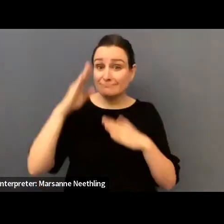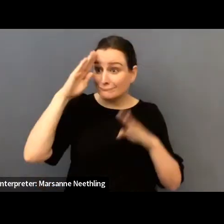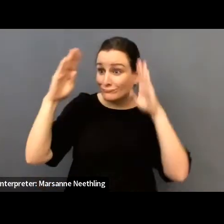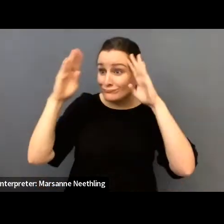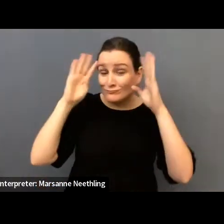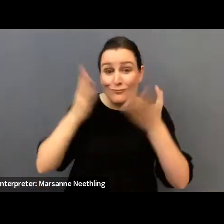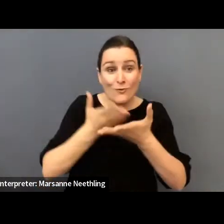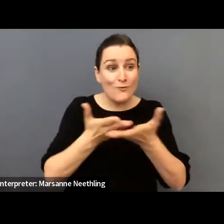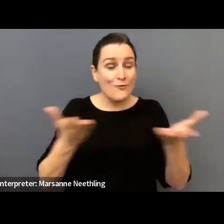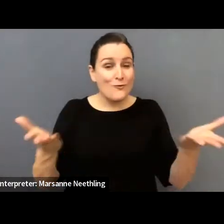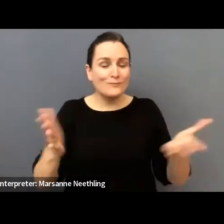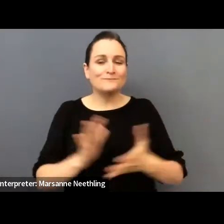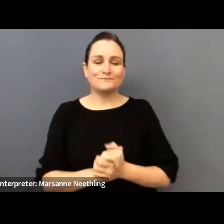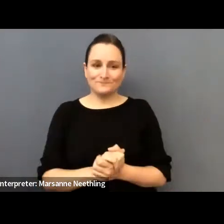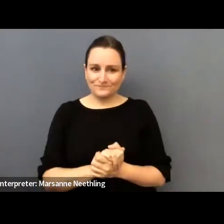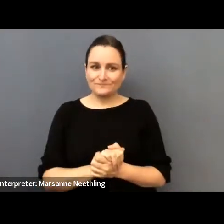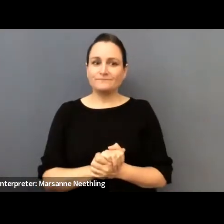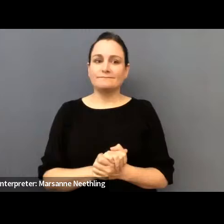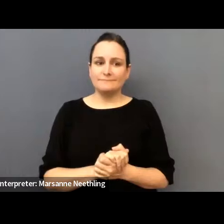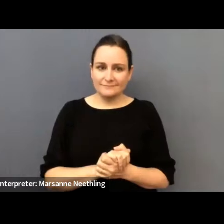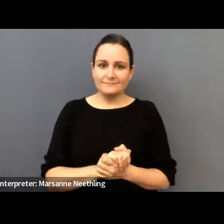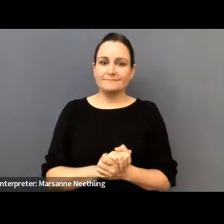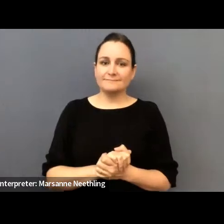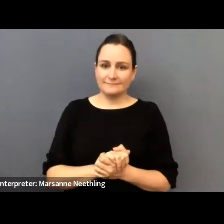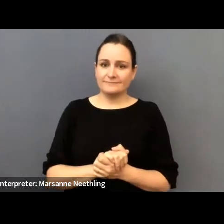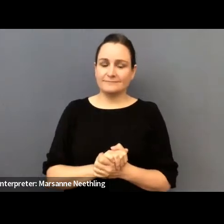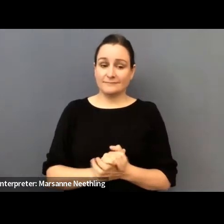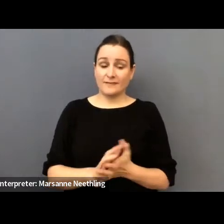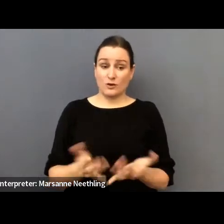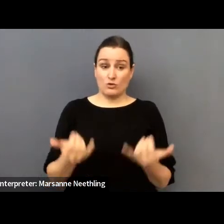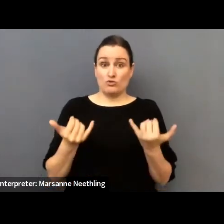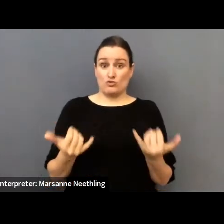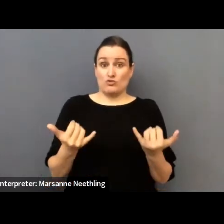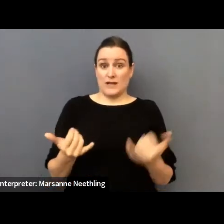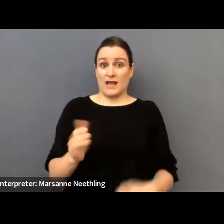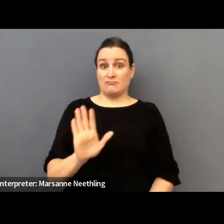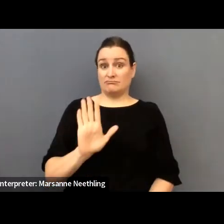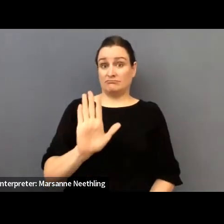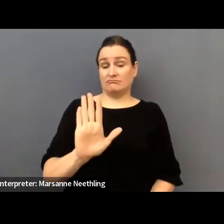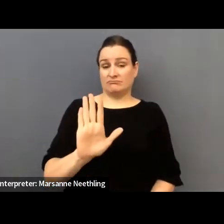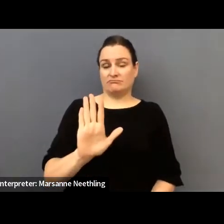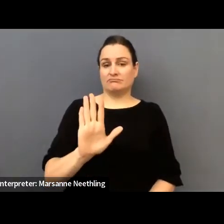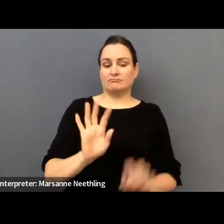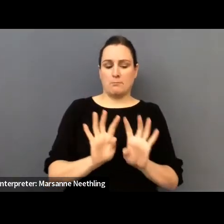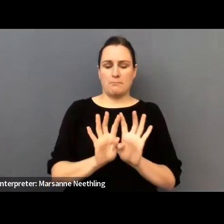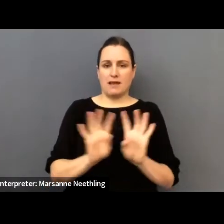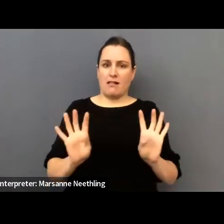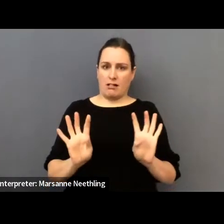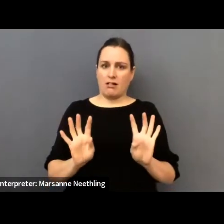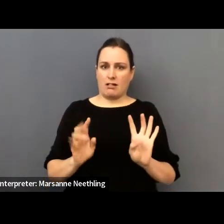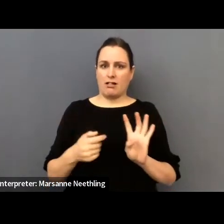Thank you so much to the speakers who have tried to unpack, and